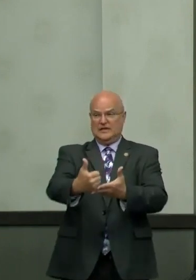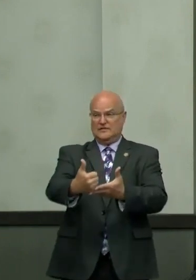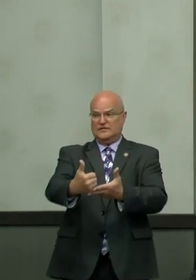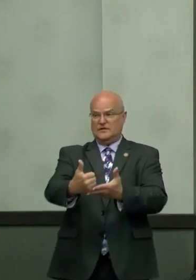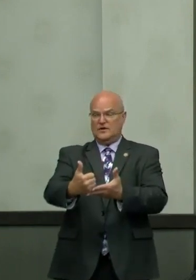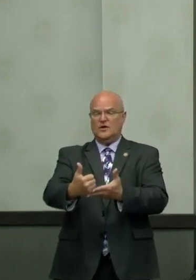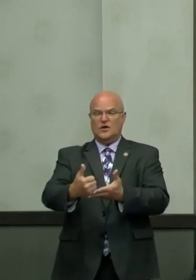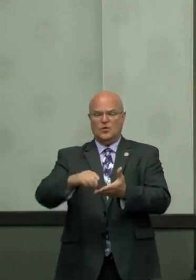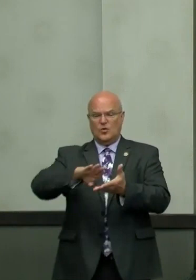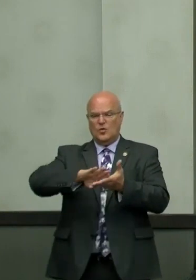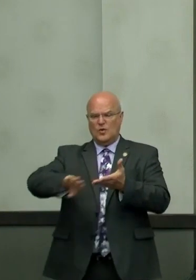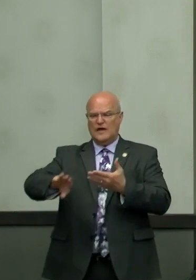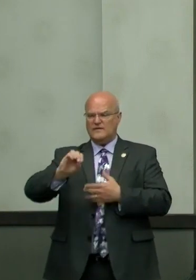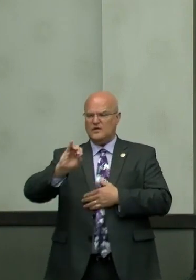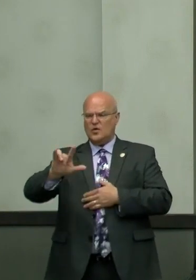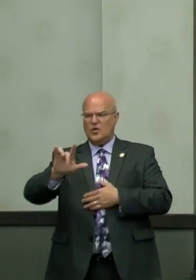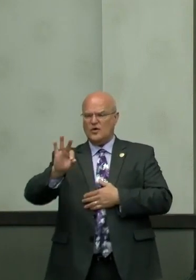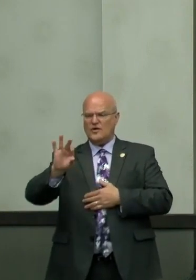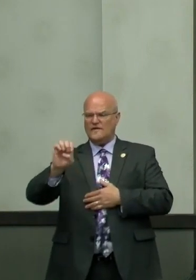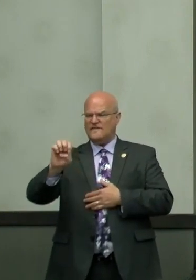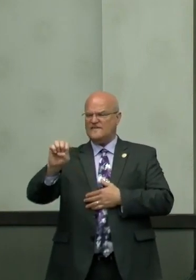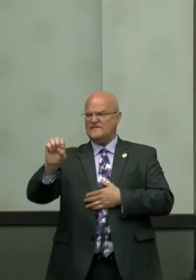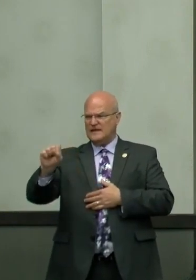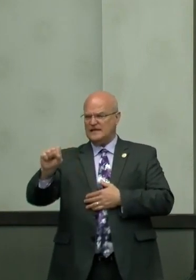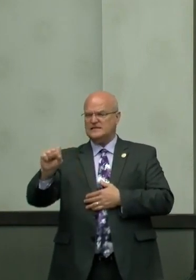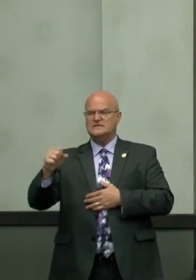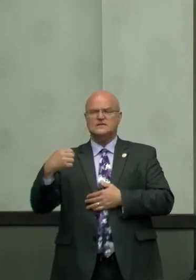We're waiving oil fees.